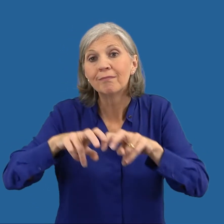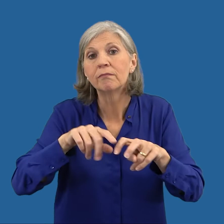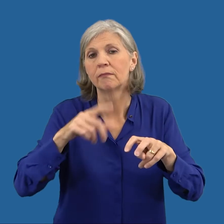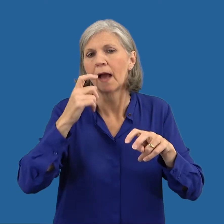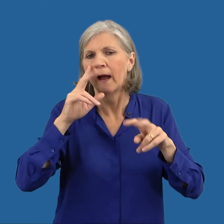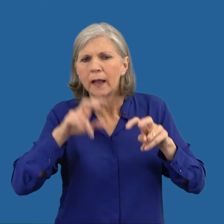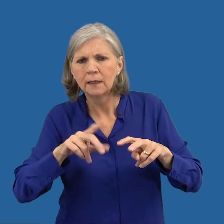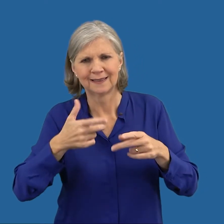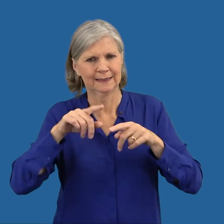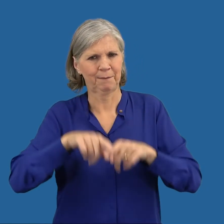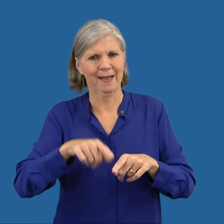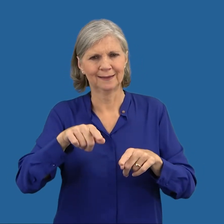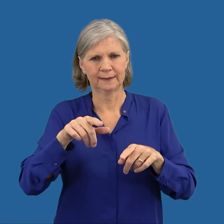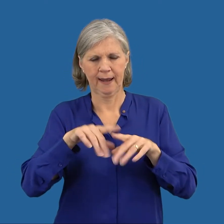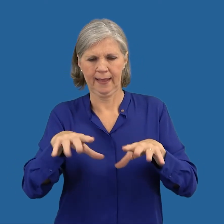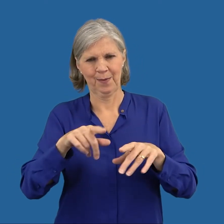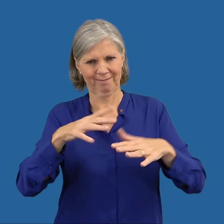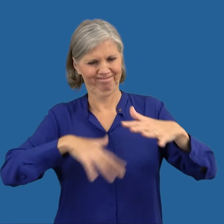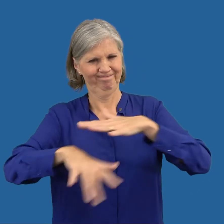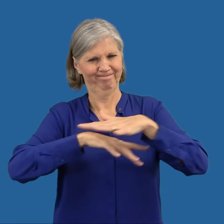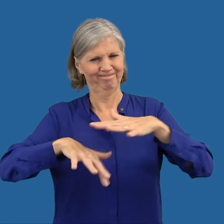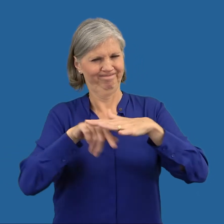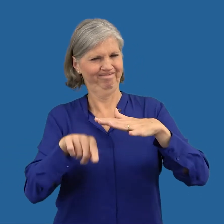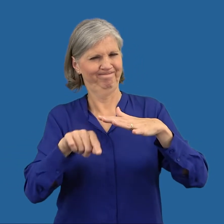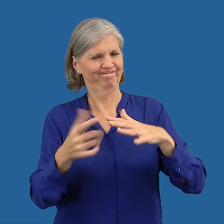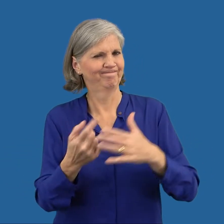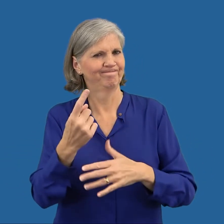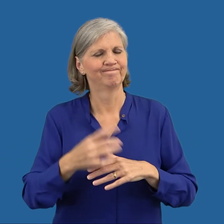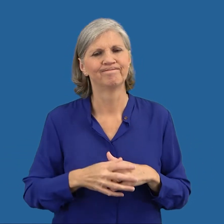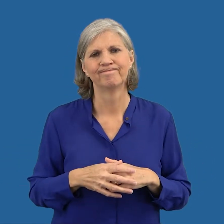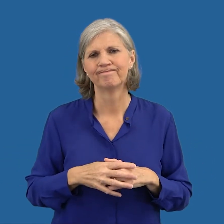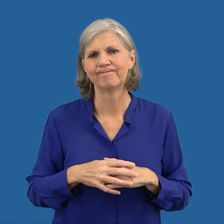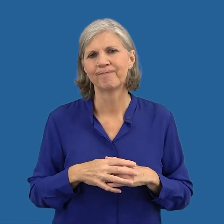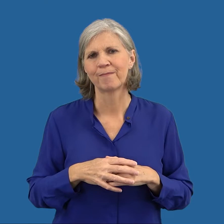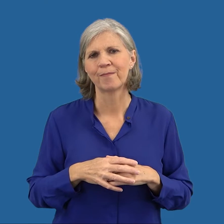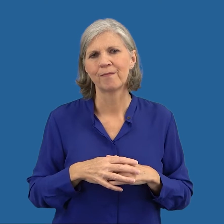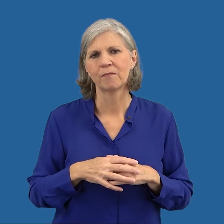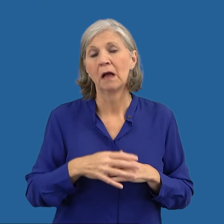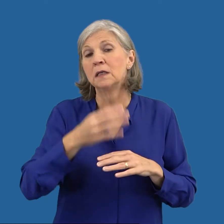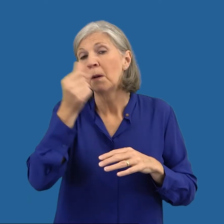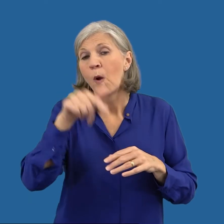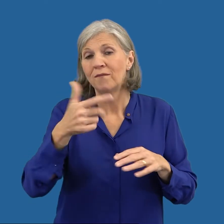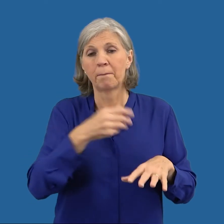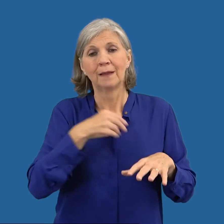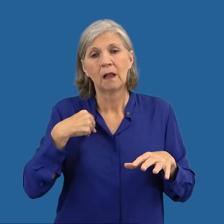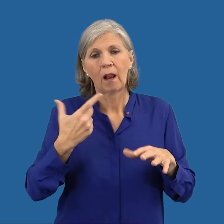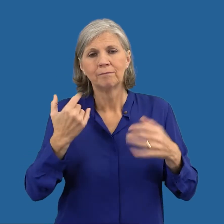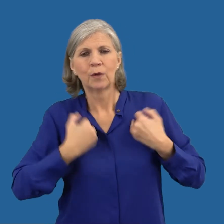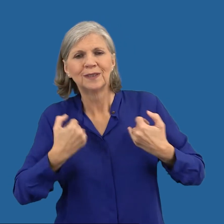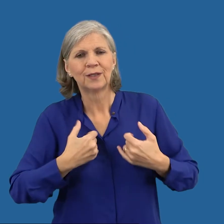The investigations that are carried out will depend on the likely underlying cause. Some of the medical conditions